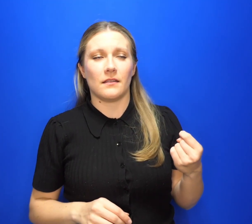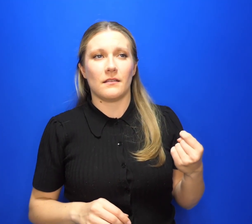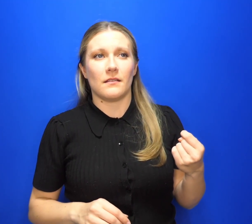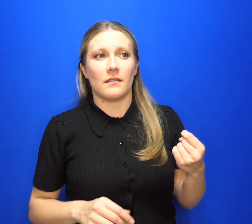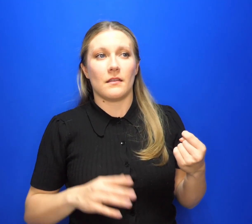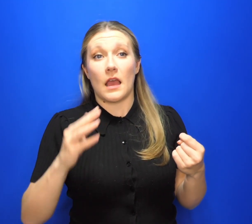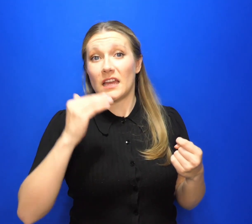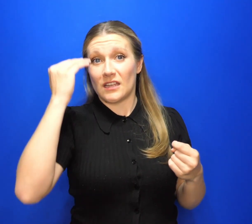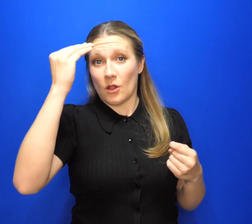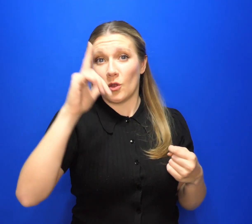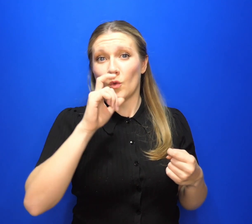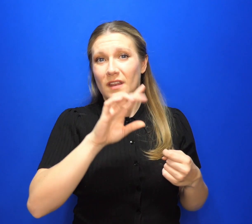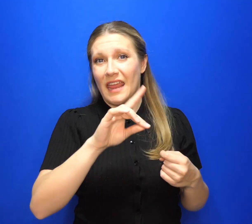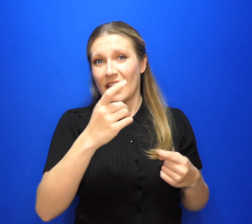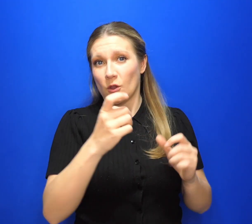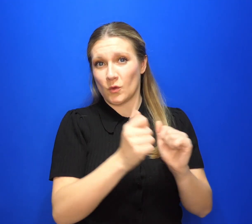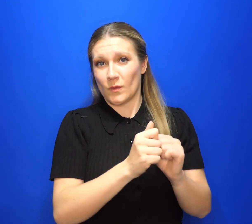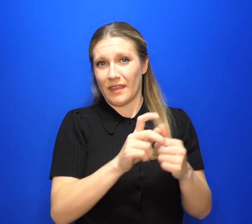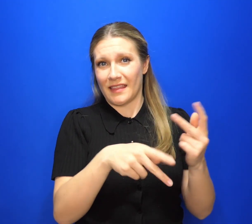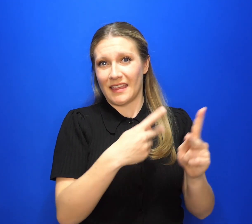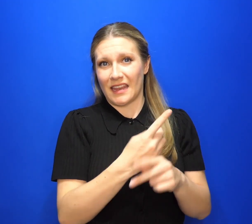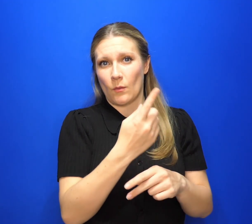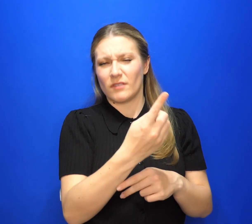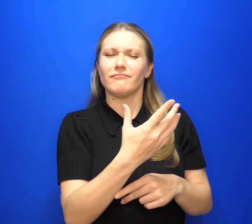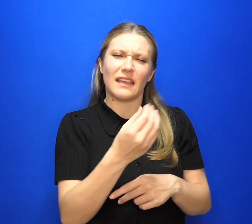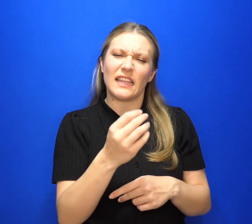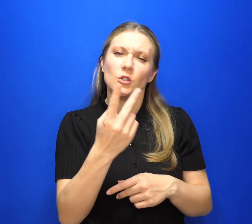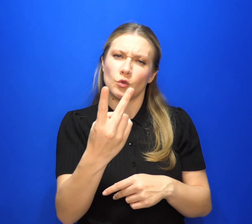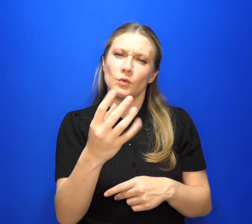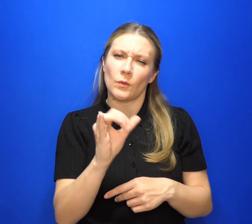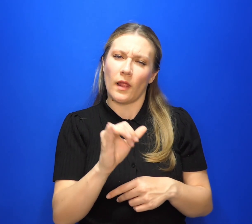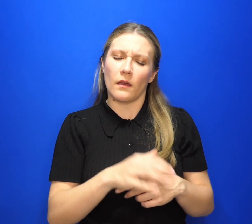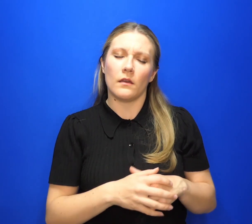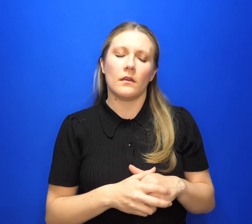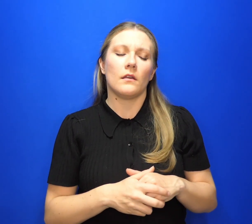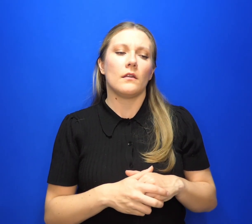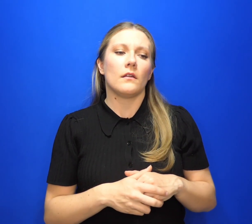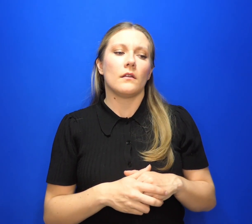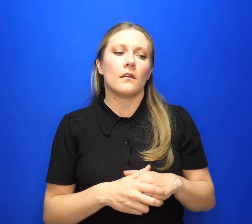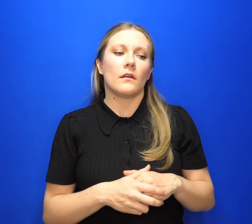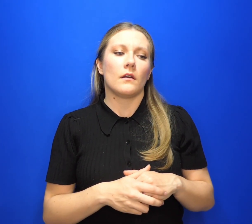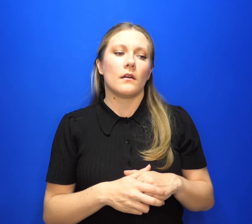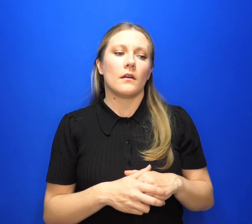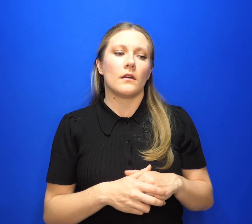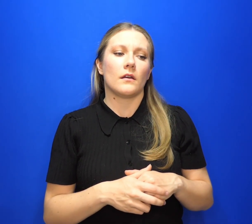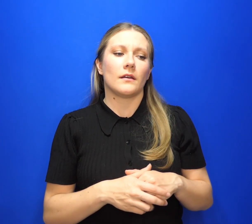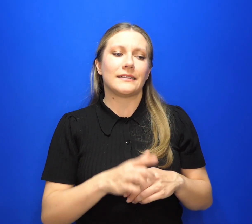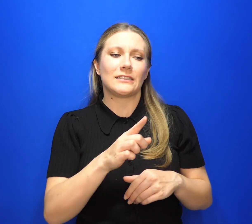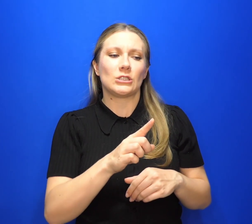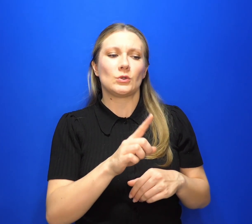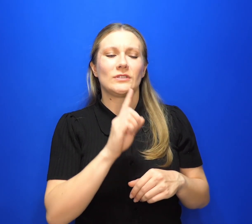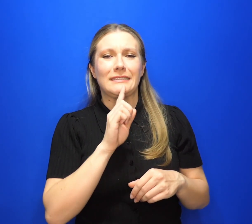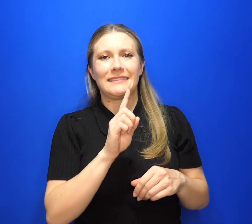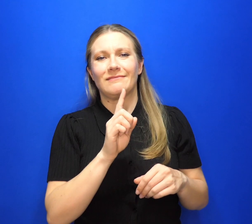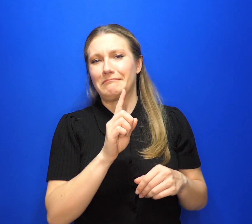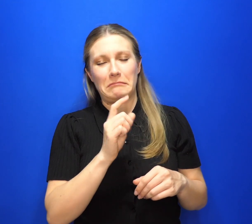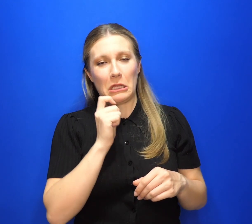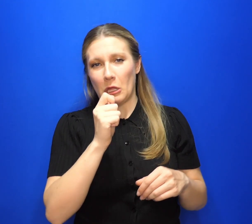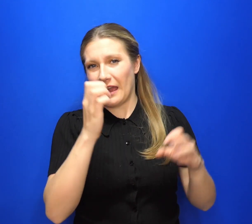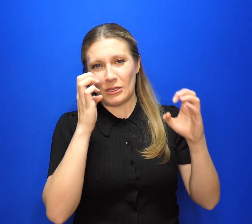adults diagnosed with type 1 and absolutely with type 2 too are very poorly educated from the